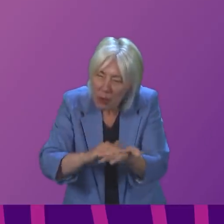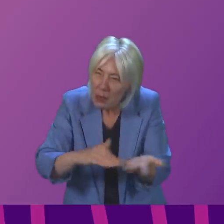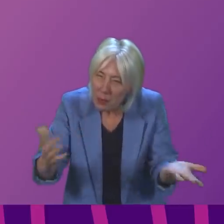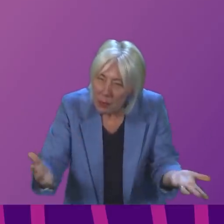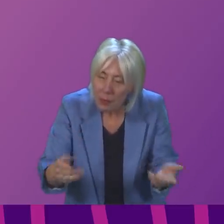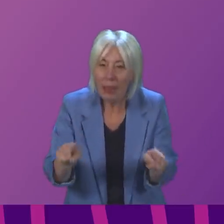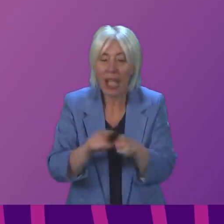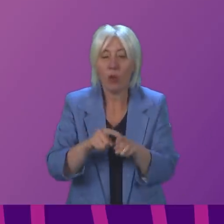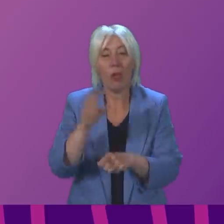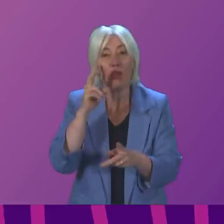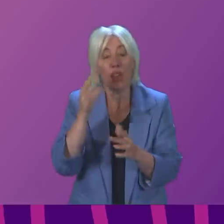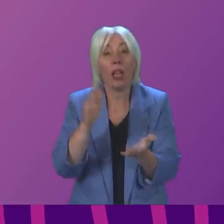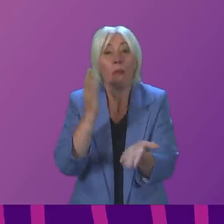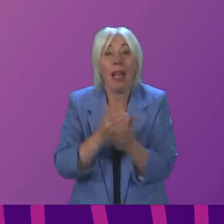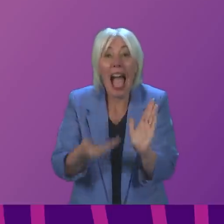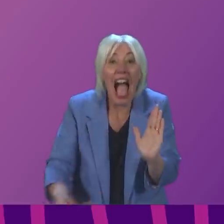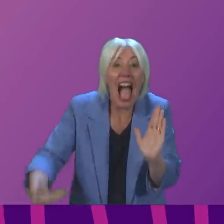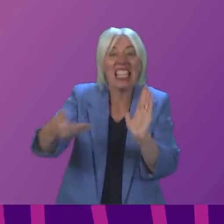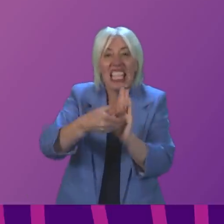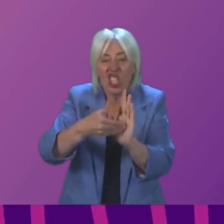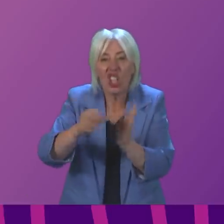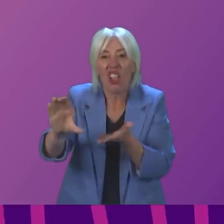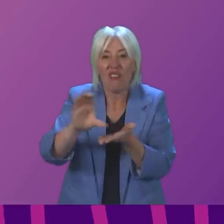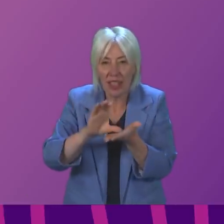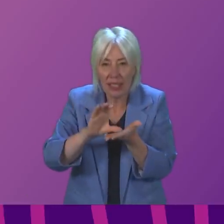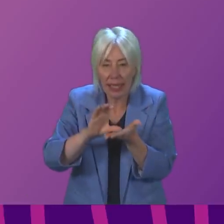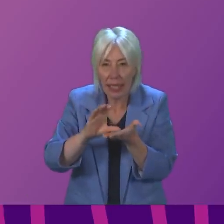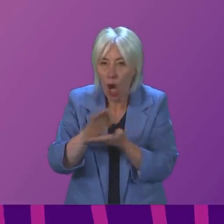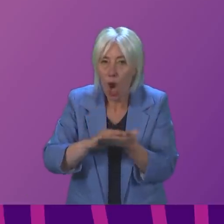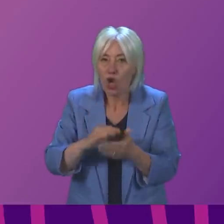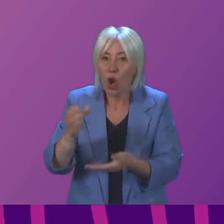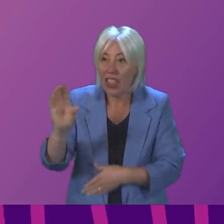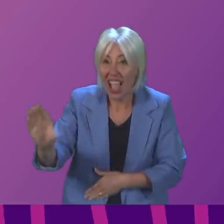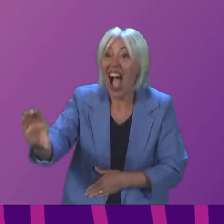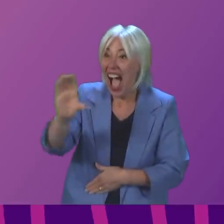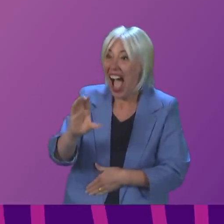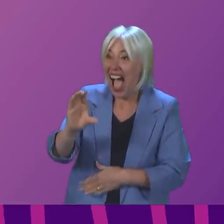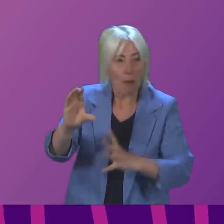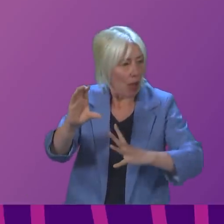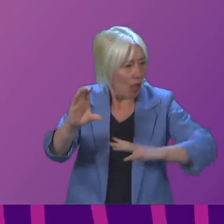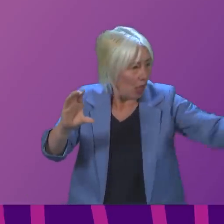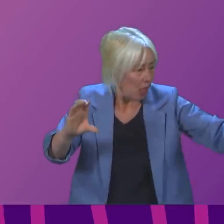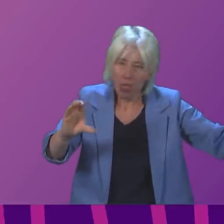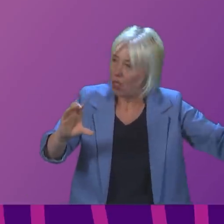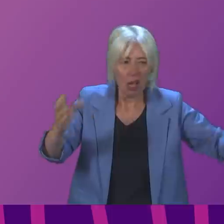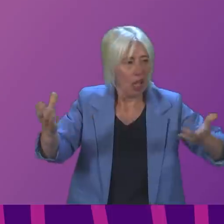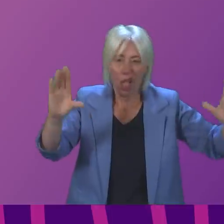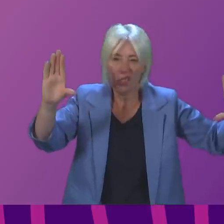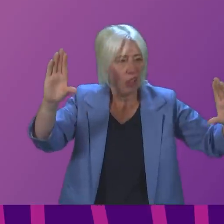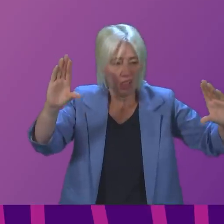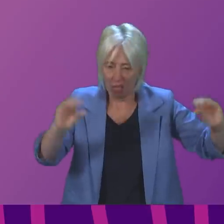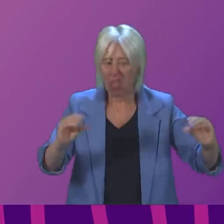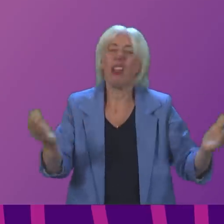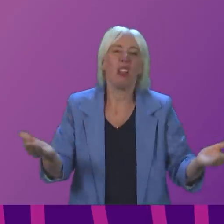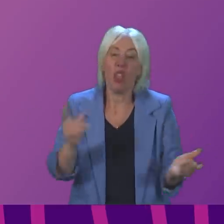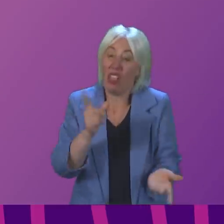that it is additional funding, that what they are giving us with one hand is not being taken away from us with the other hand, because that very